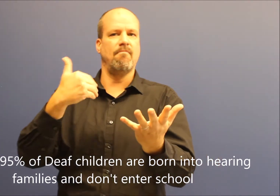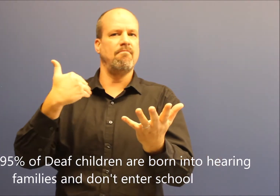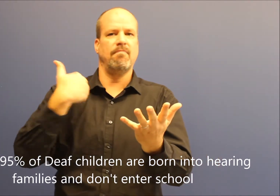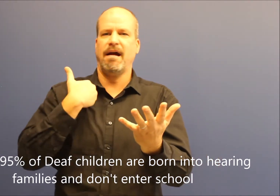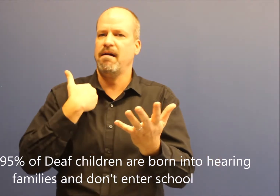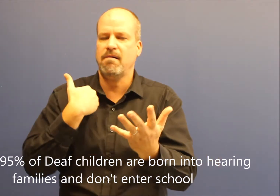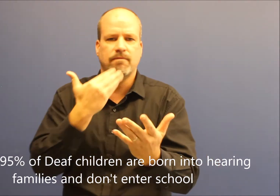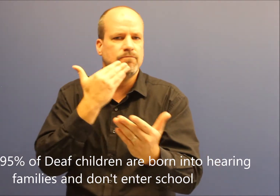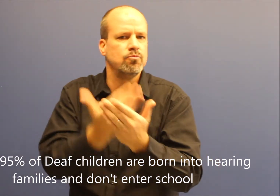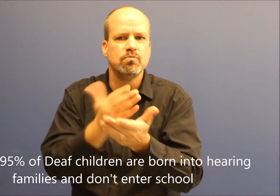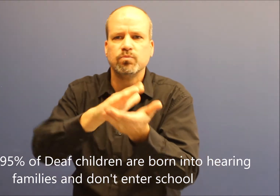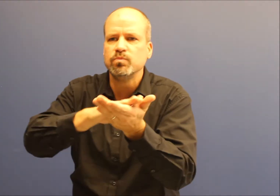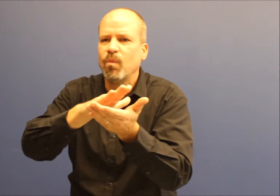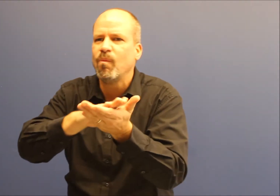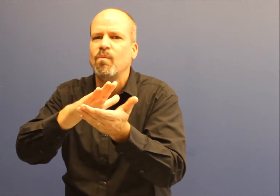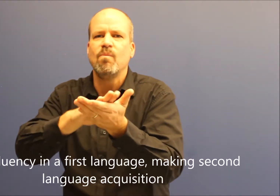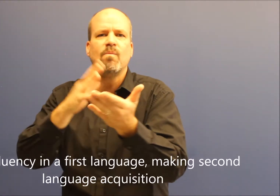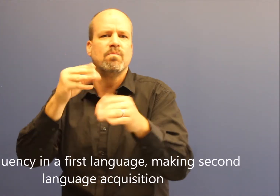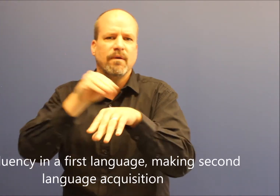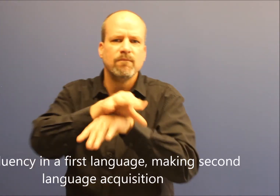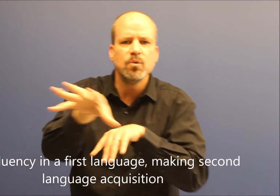and they don't enter school with fluency in a first language,